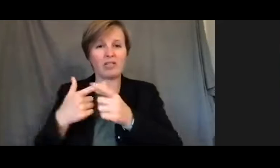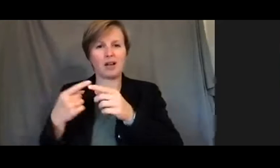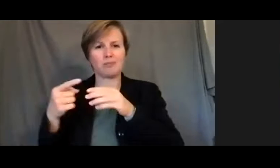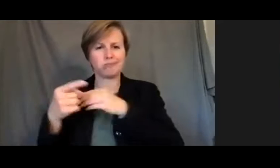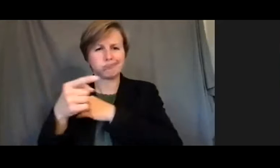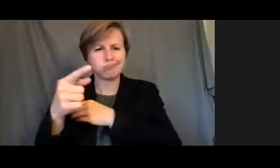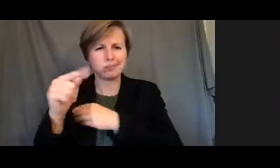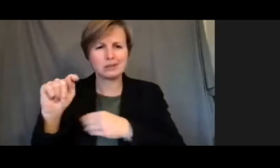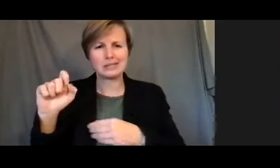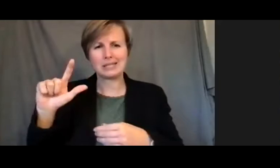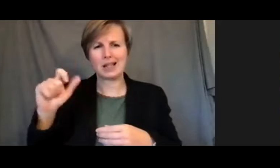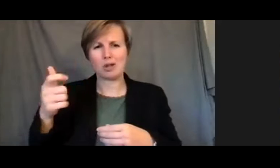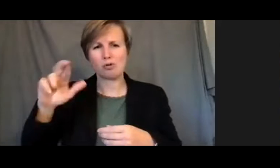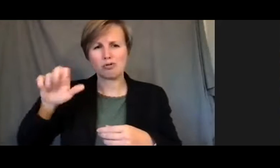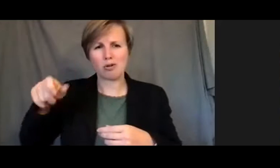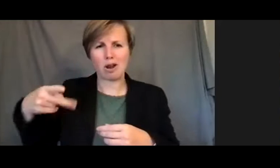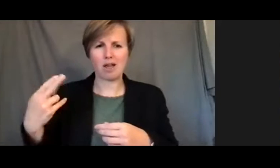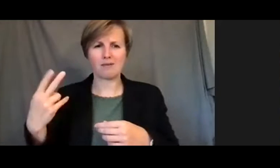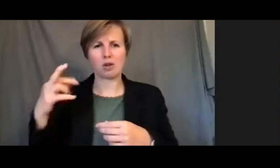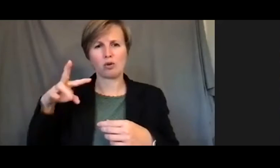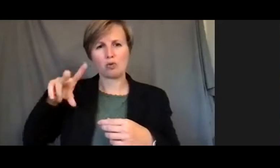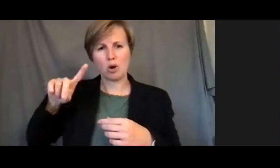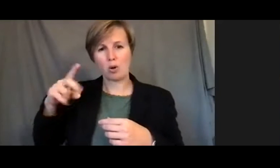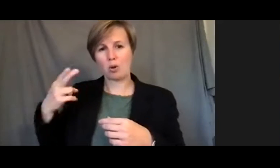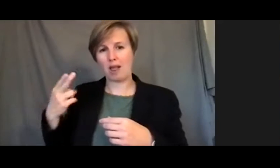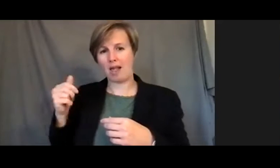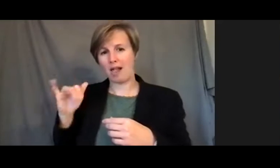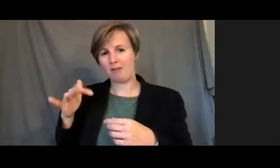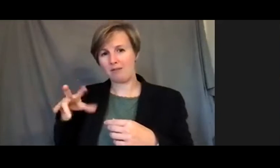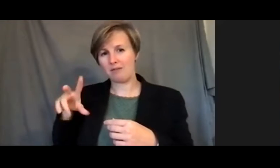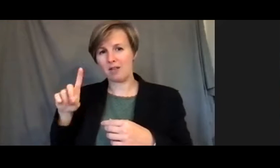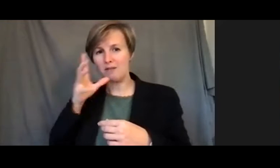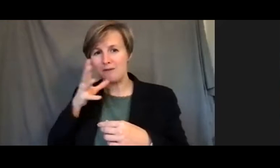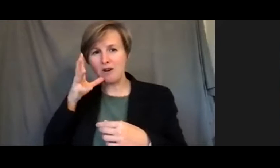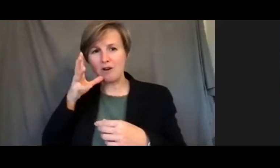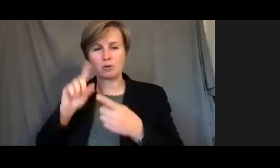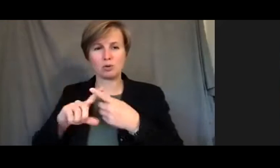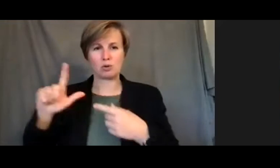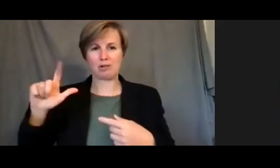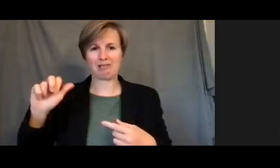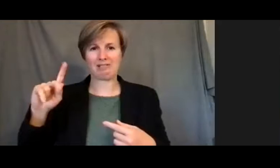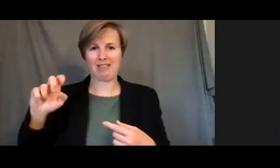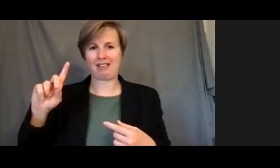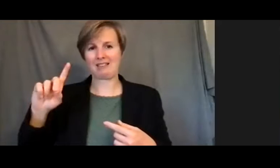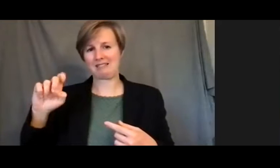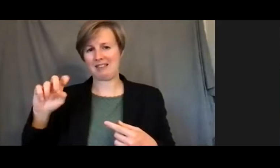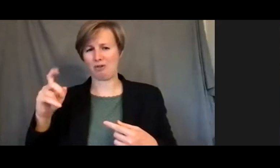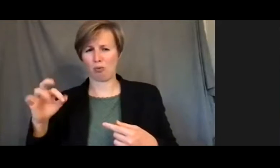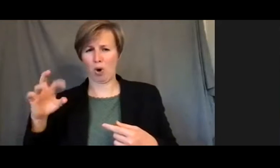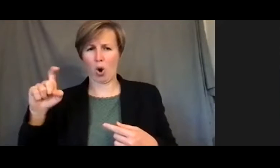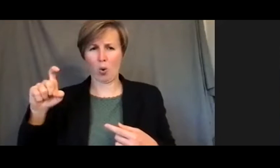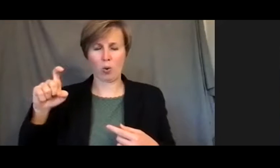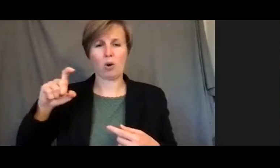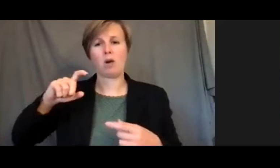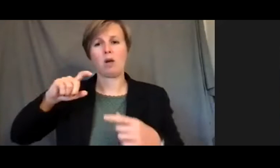that Hayfield precinct, Hayfield Farms to Lake Devereaux, and then it